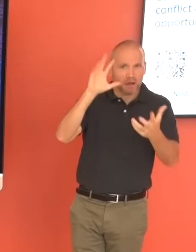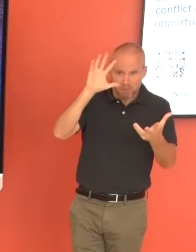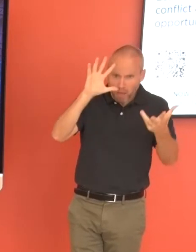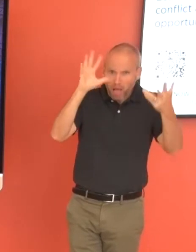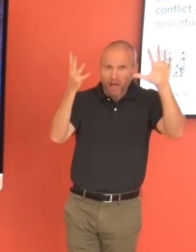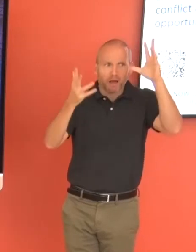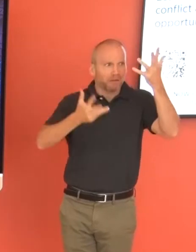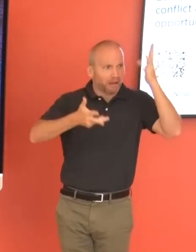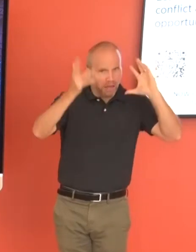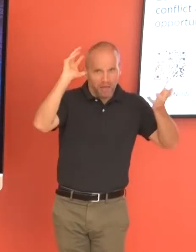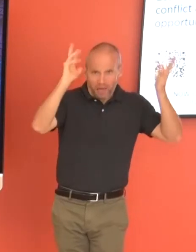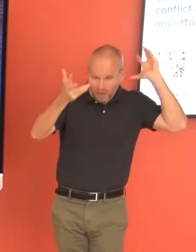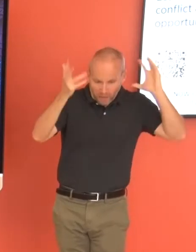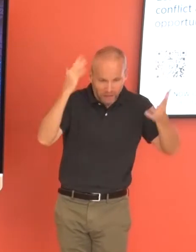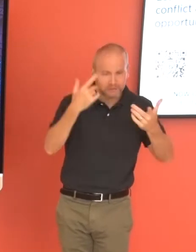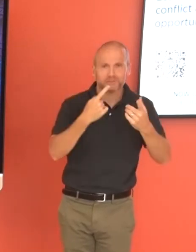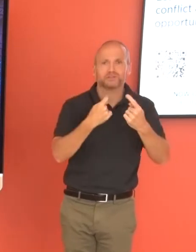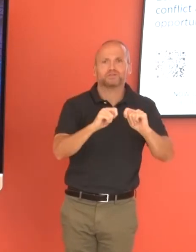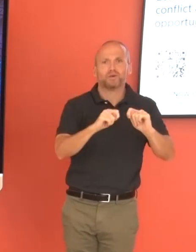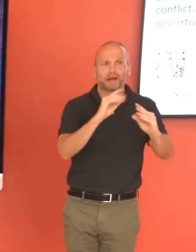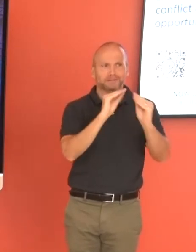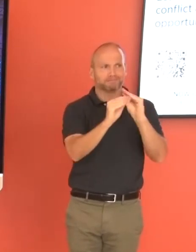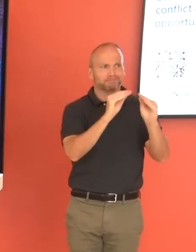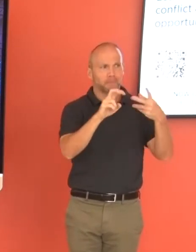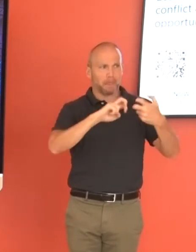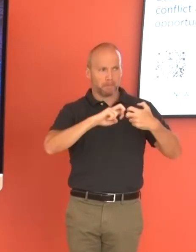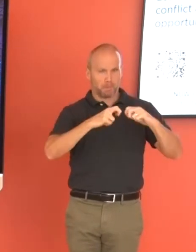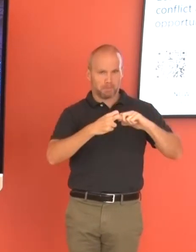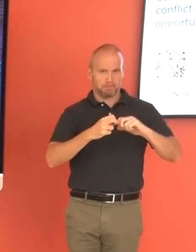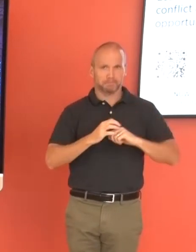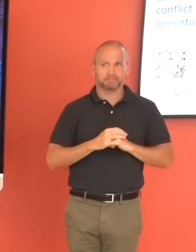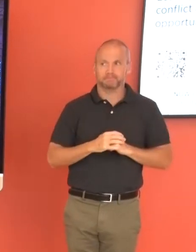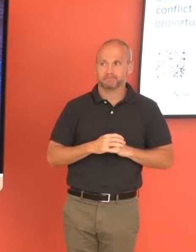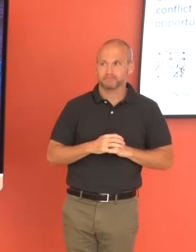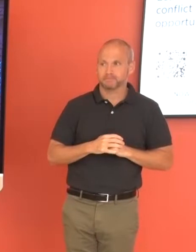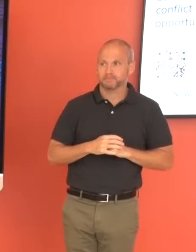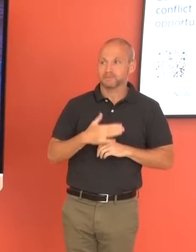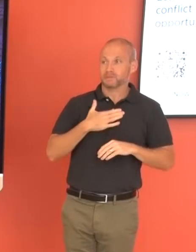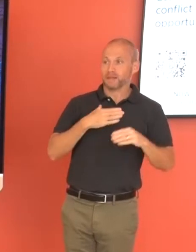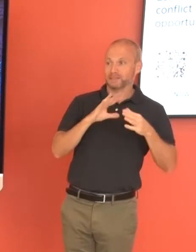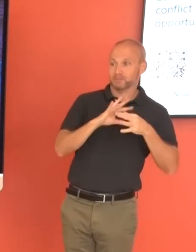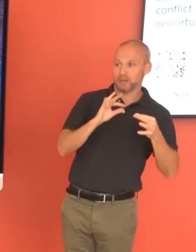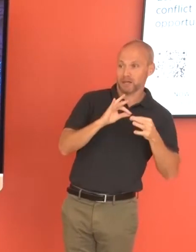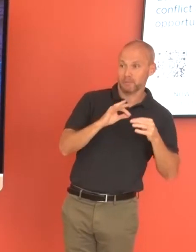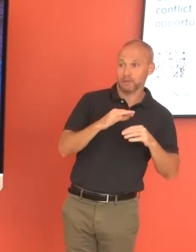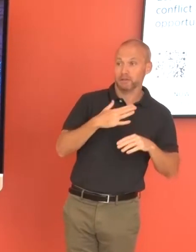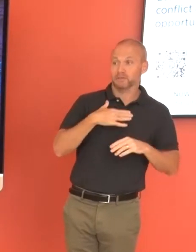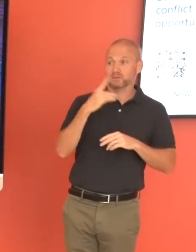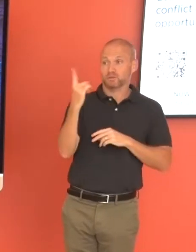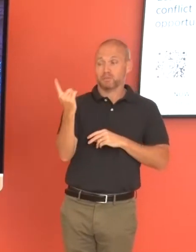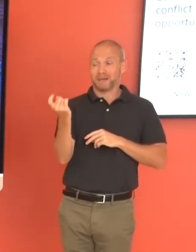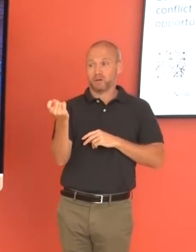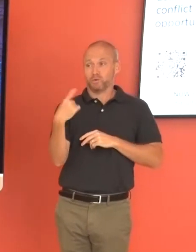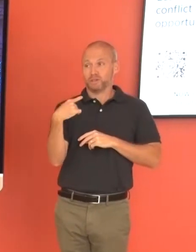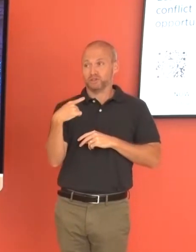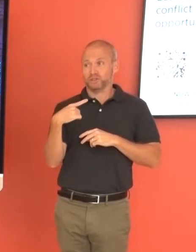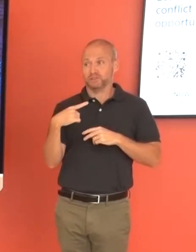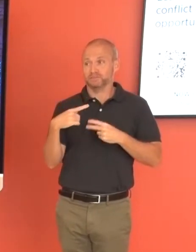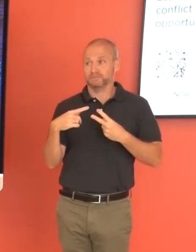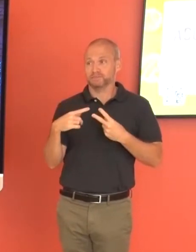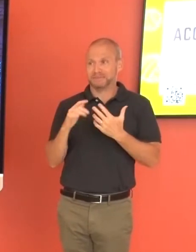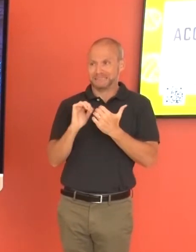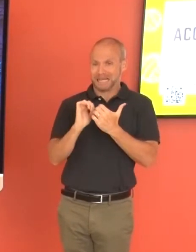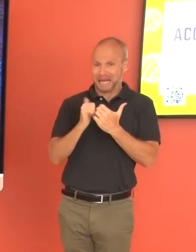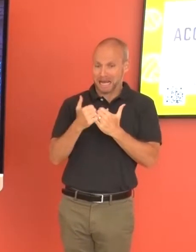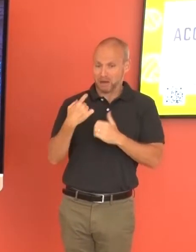inordinate amount of time to then fix. So that's my comment. My question about that is,